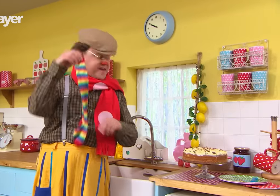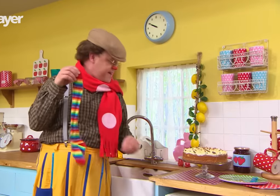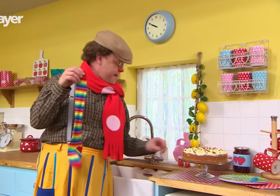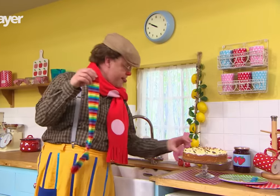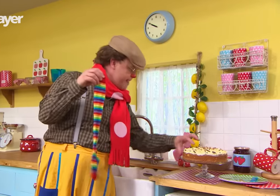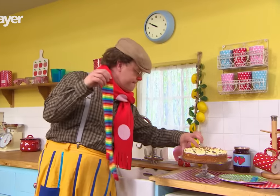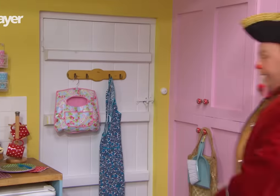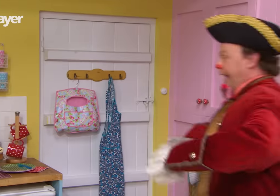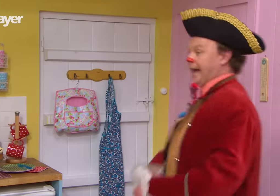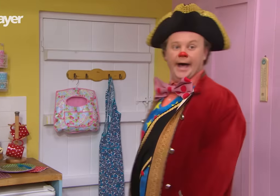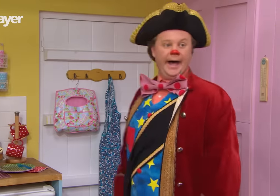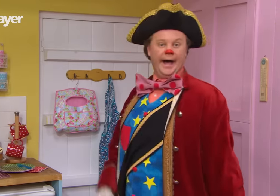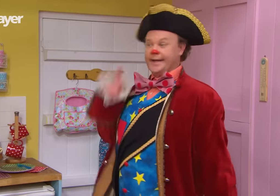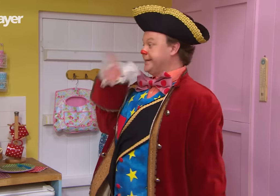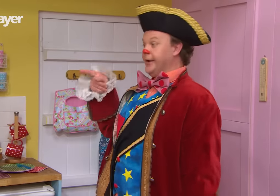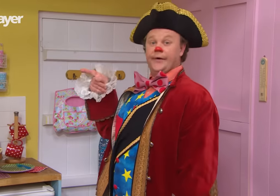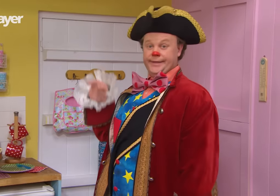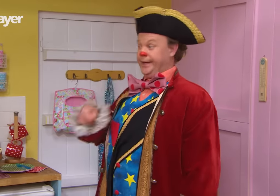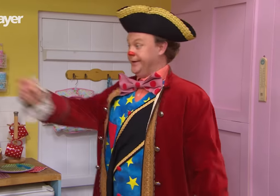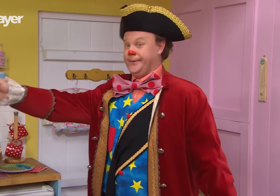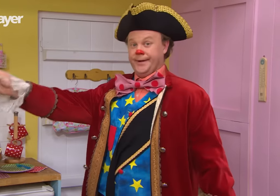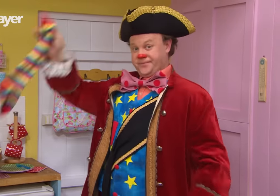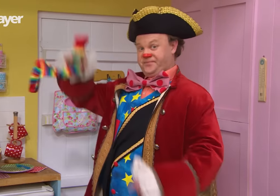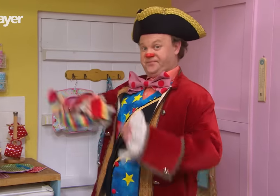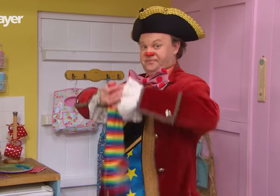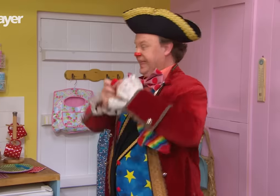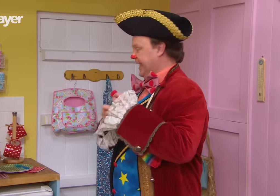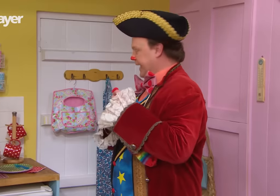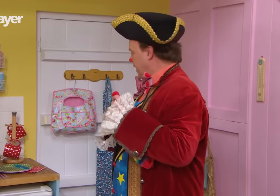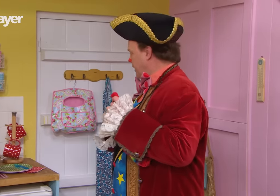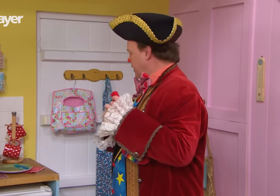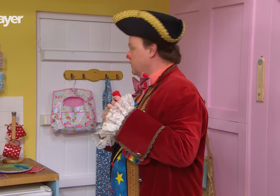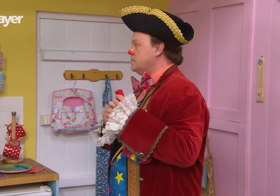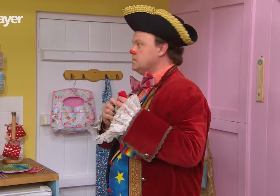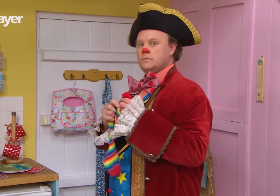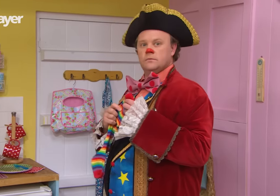Cake! Aha! Caught you! Would you like some cake, Mr. Tumble?